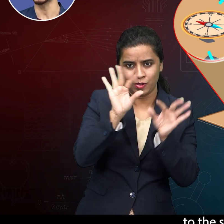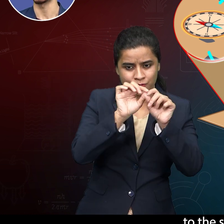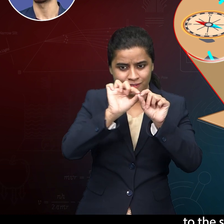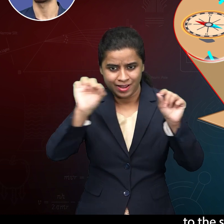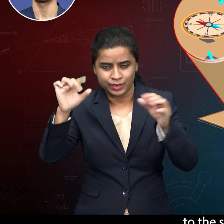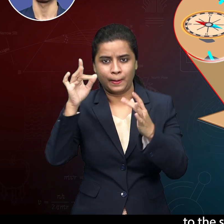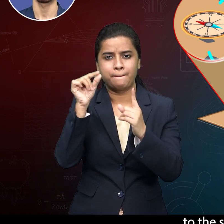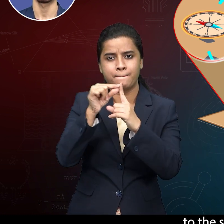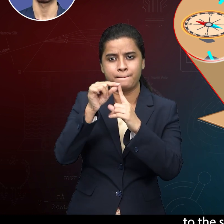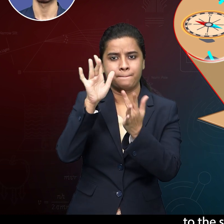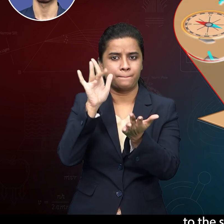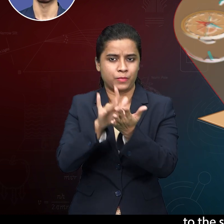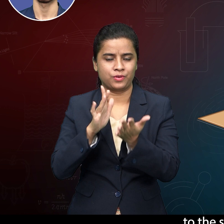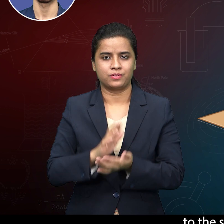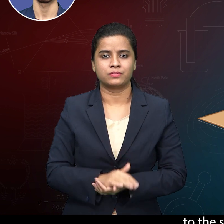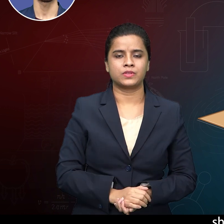point P.